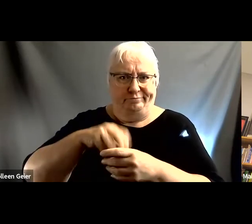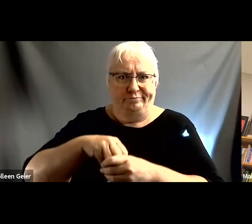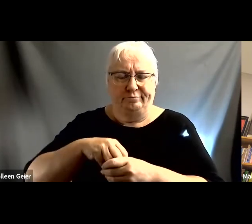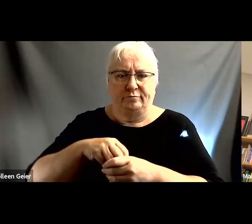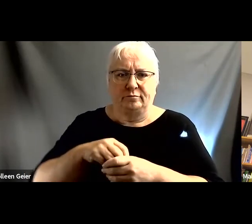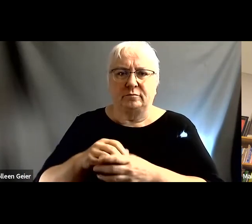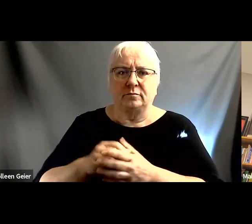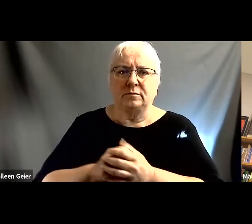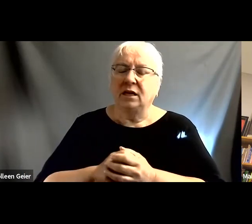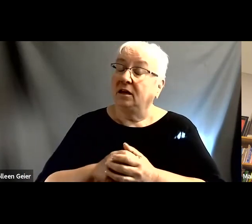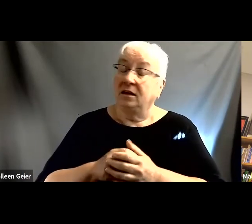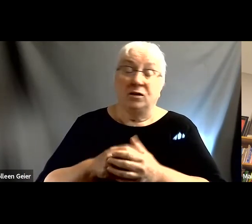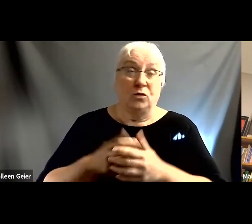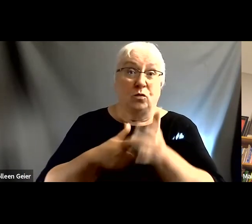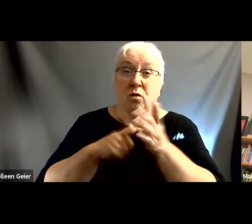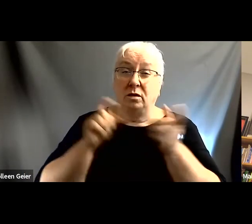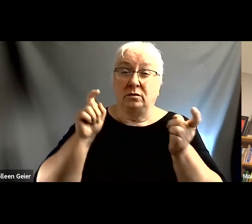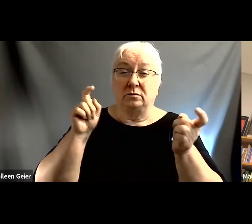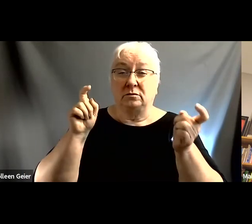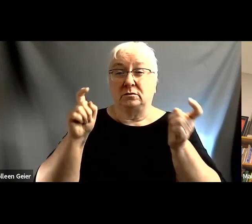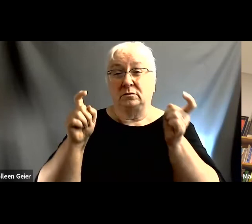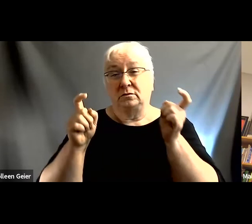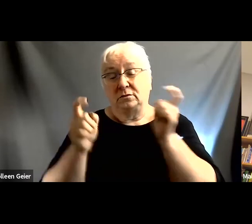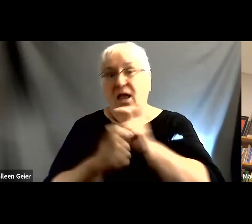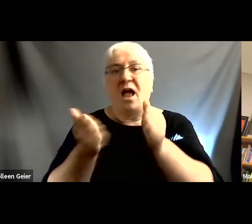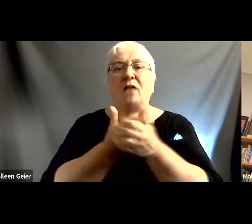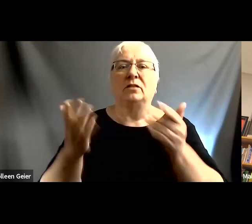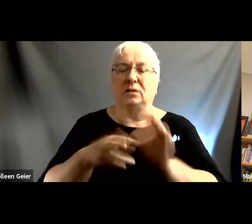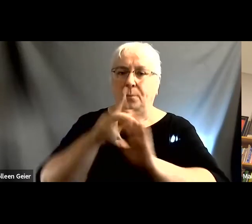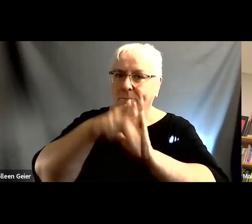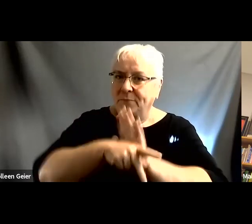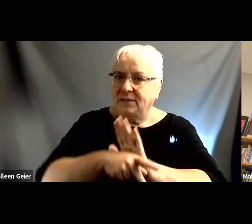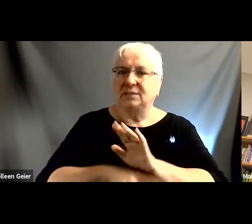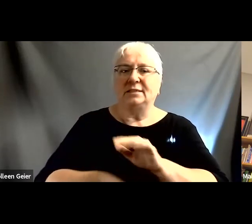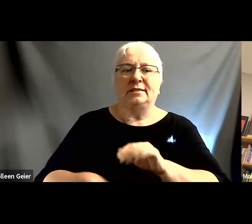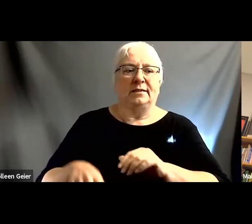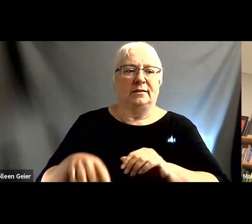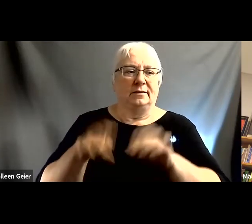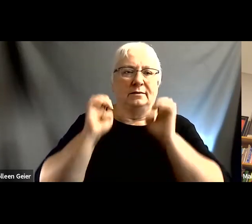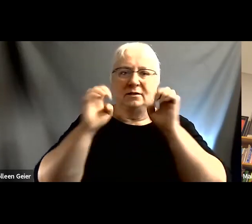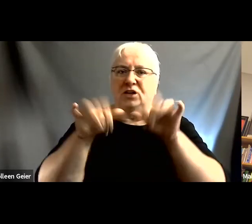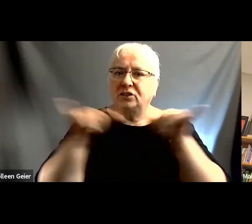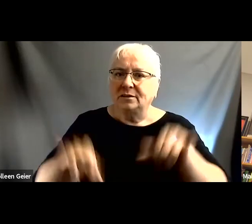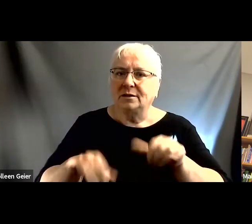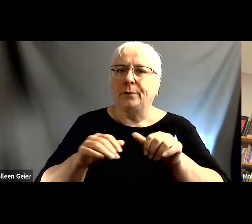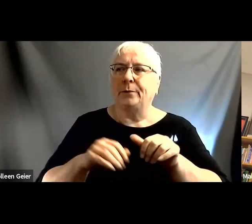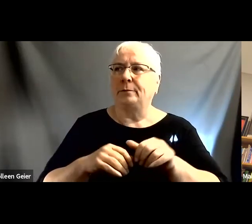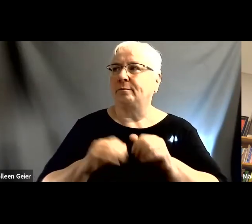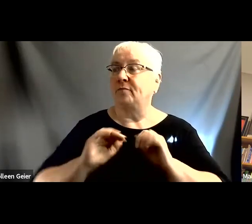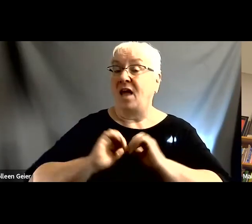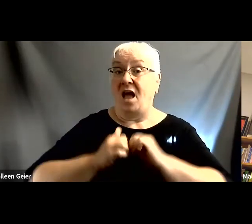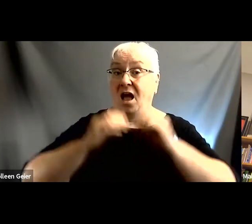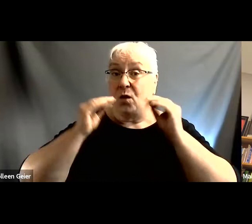of a transformation in policy, in the entire education system, in teaching methods,